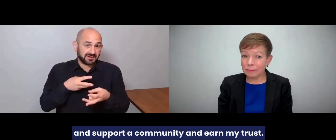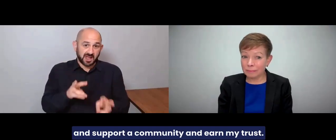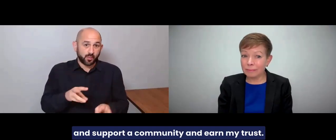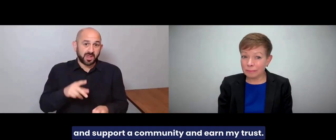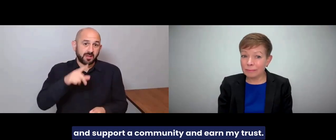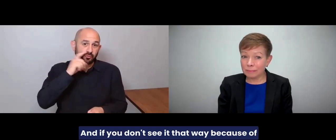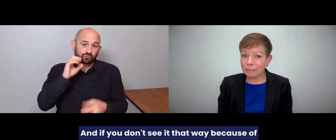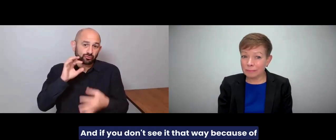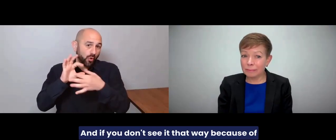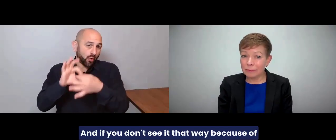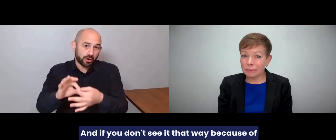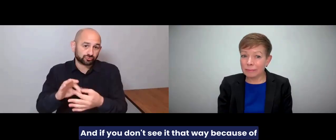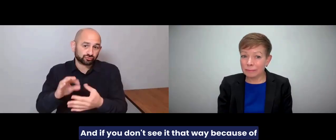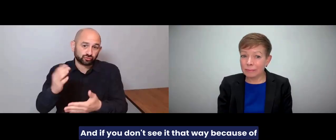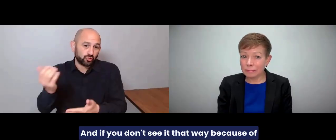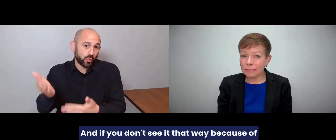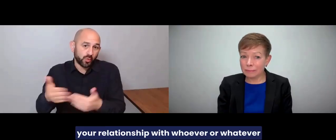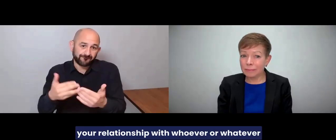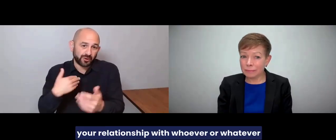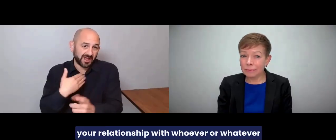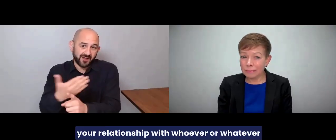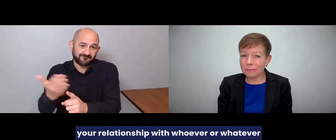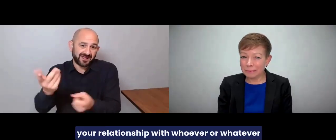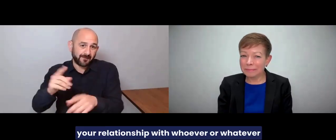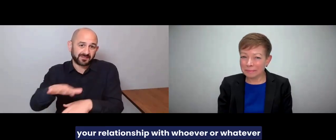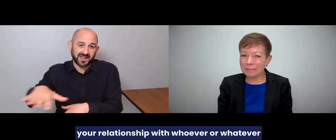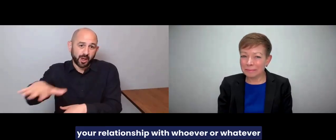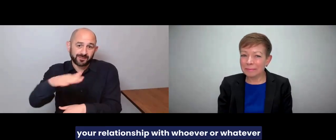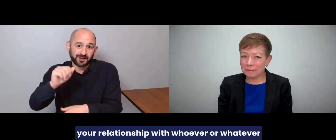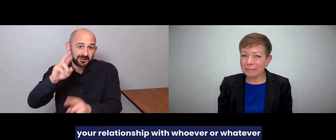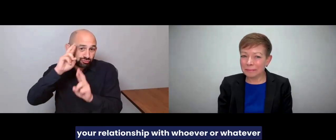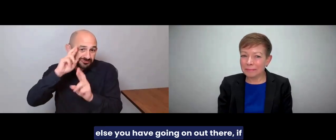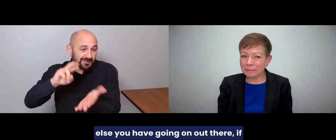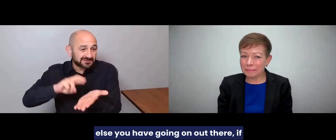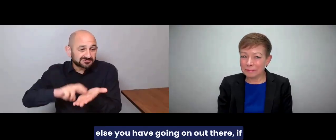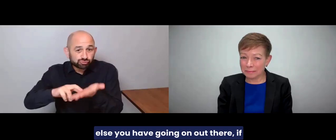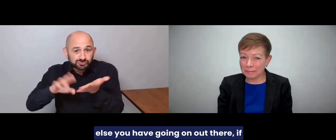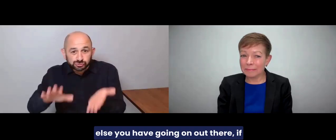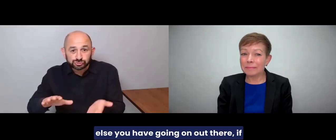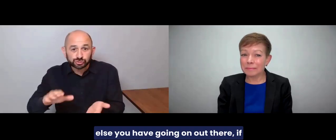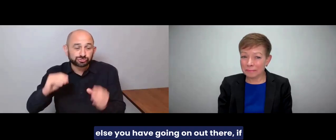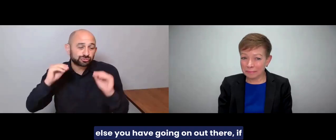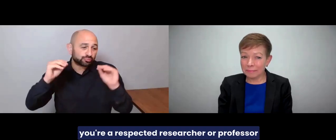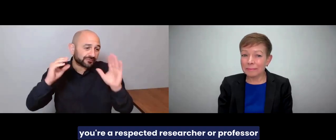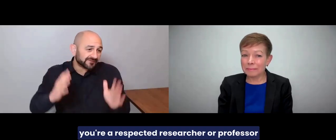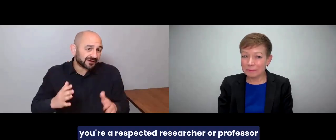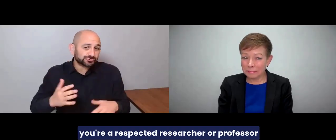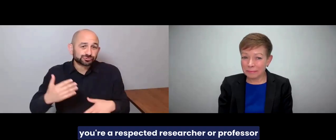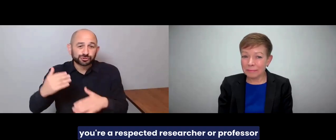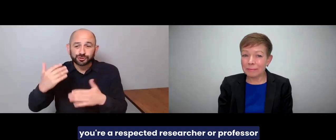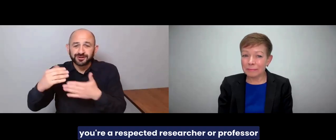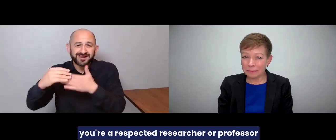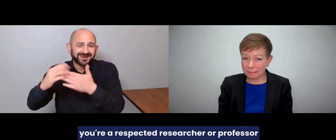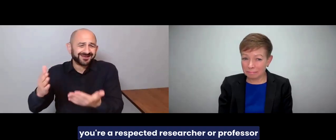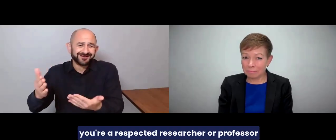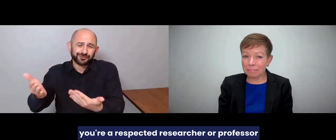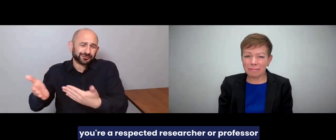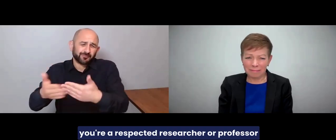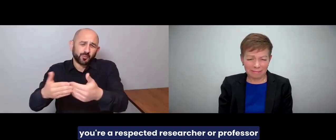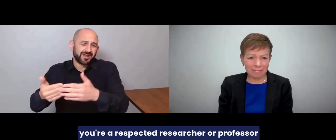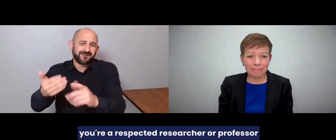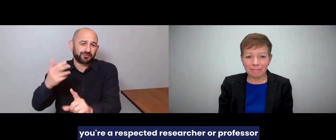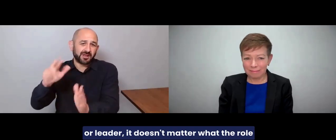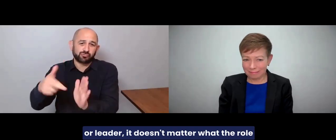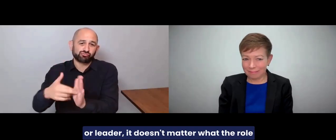my trust. And if you don't see it that way because of your relationship with whoever or whatever else you have going on out there, if you're a respected researcher